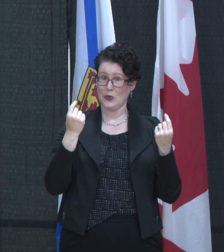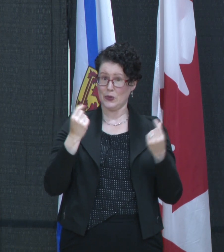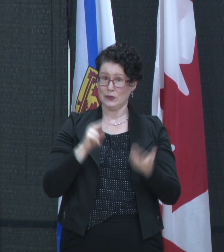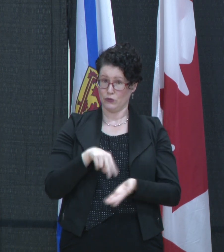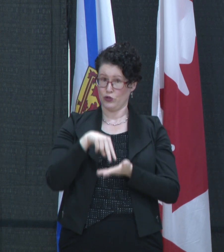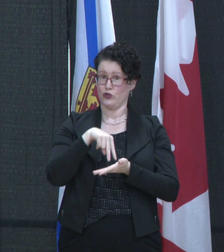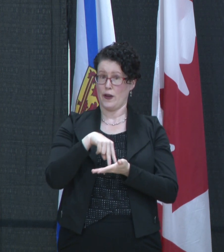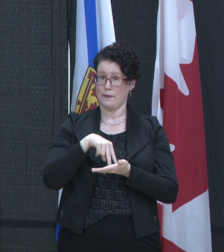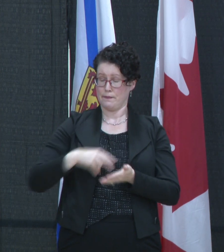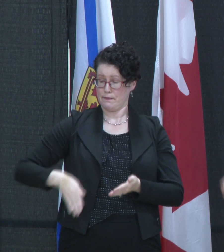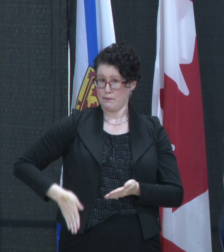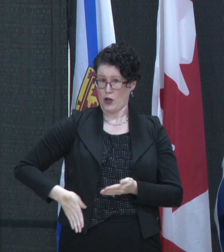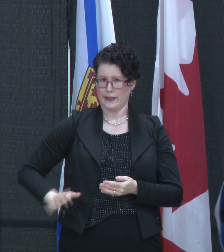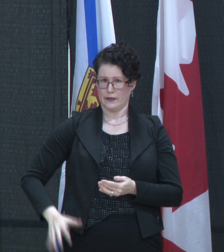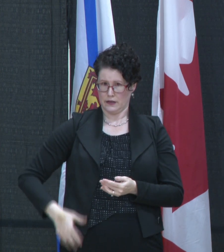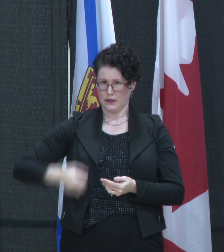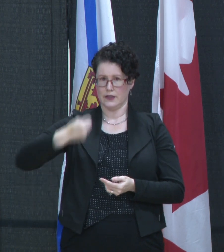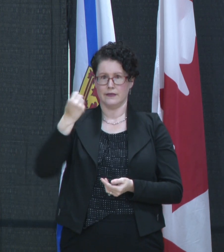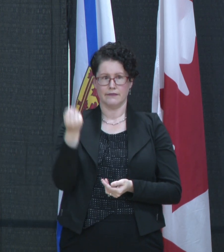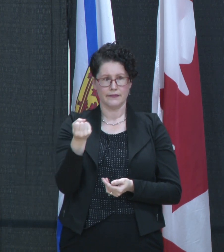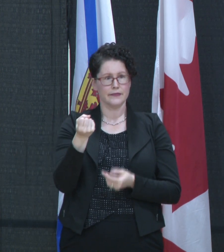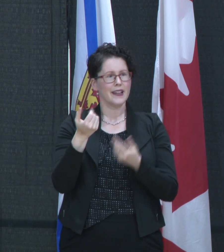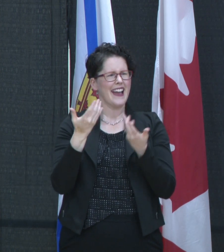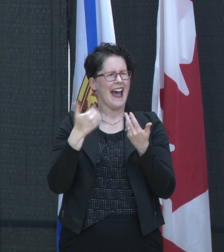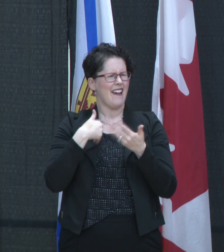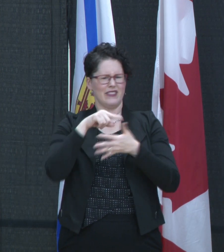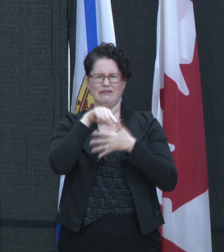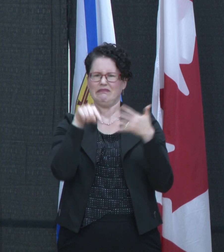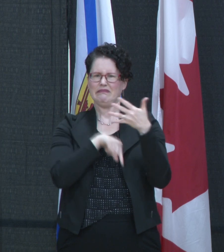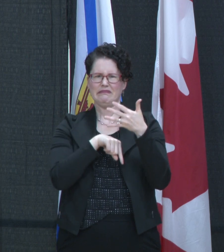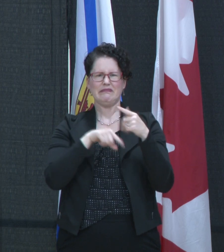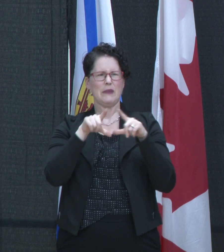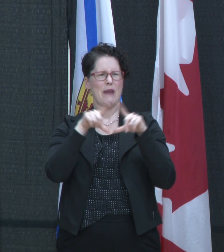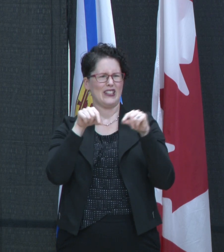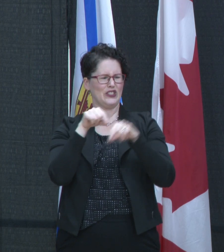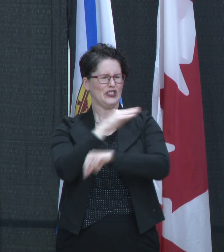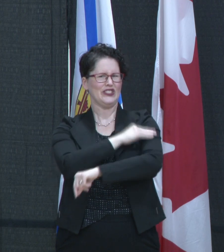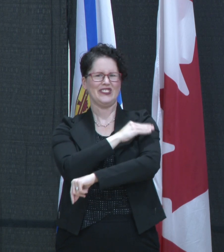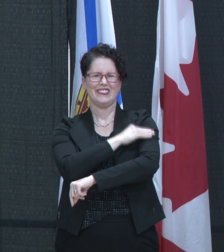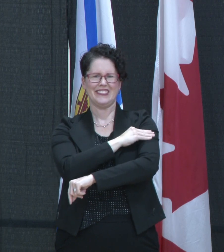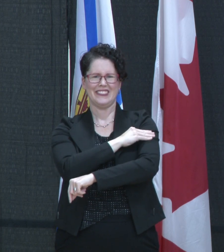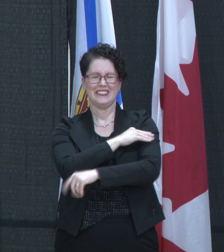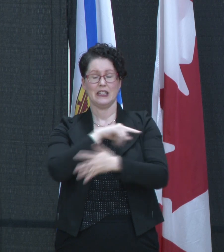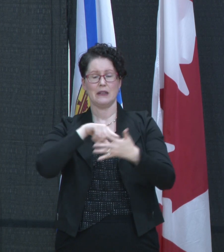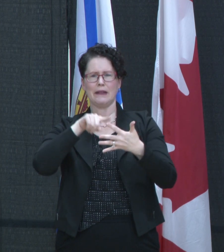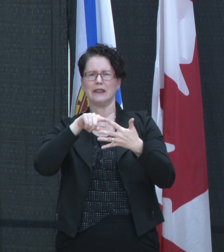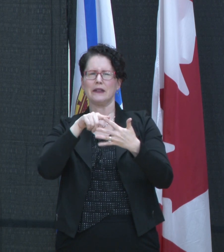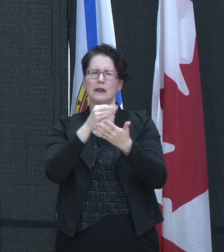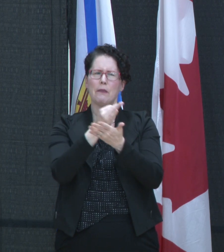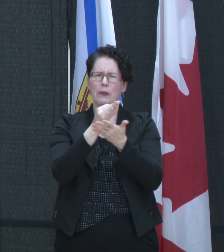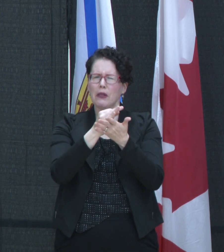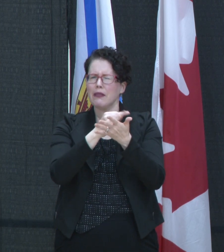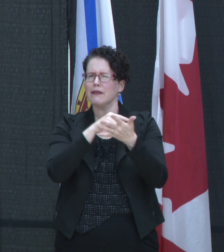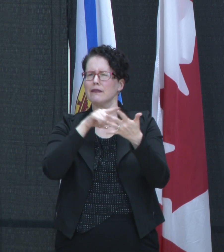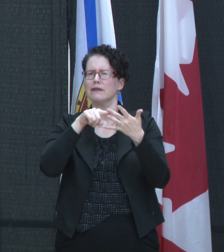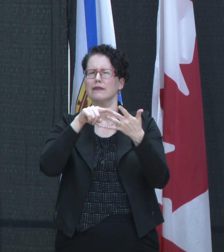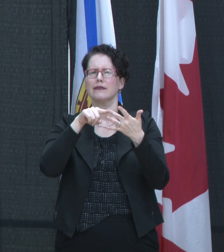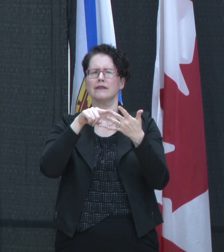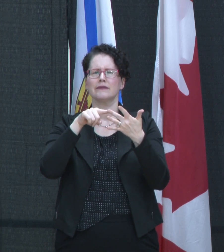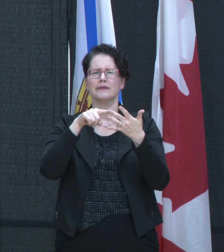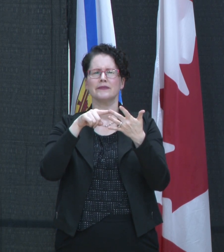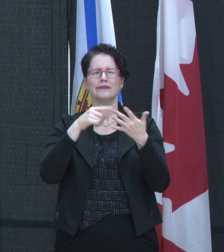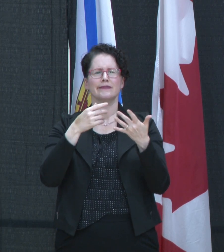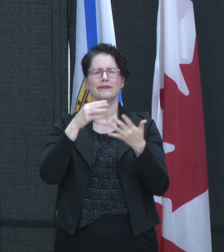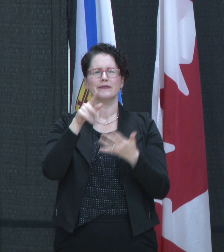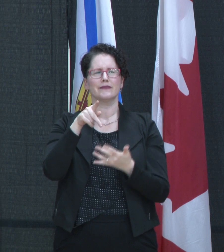his pocket, and he pulled out the patch. But also in his hand, he had a little marble, he had a